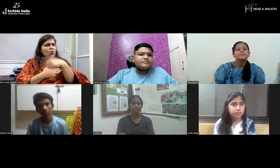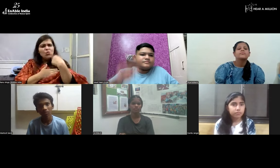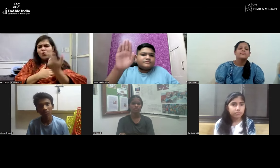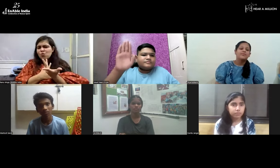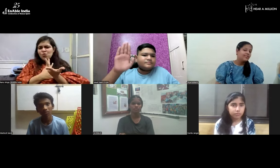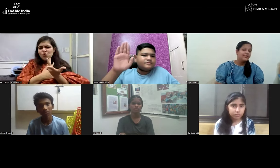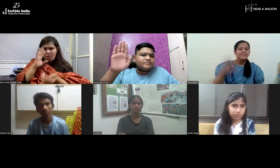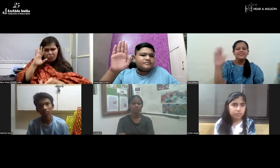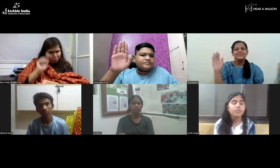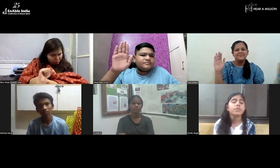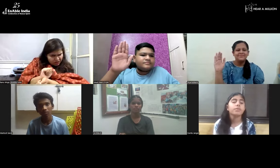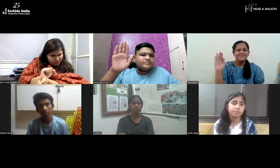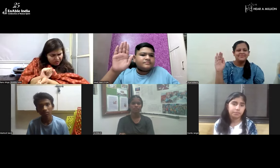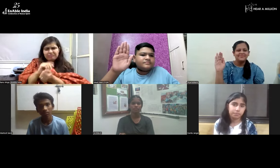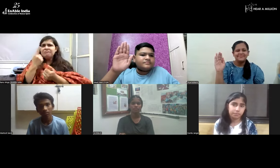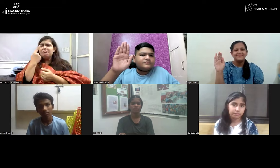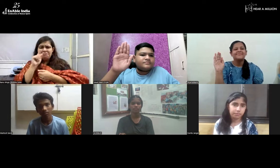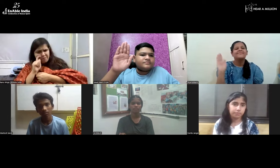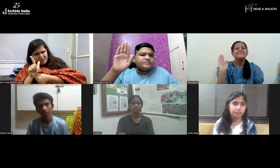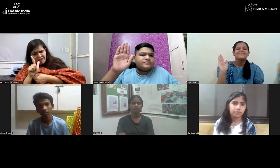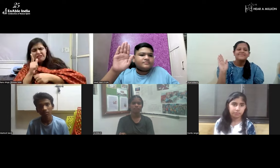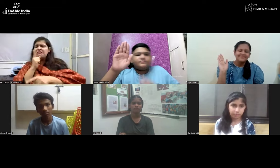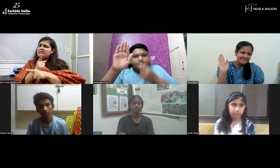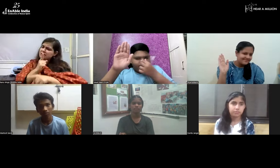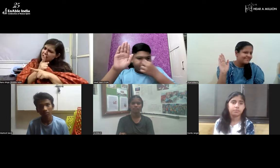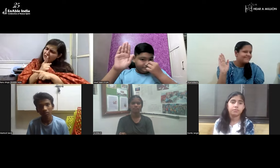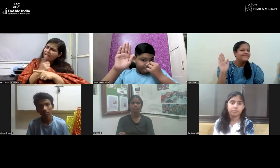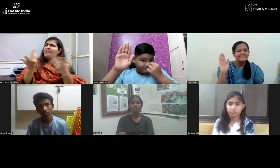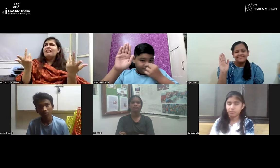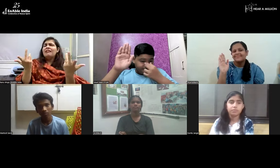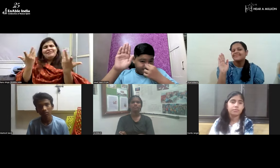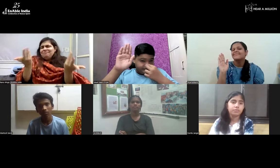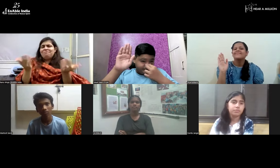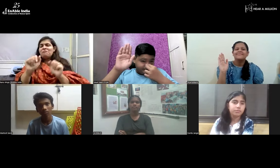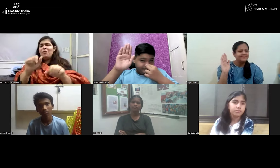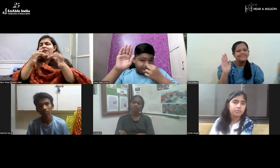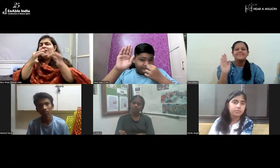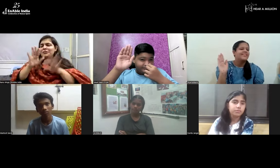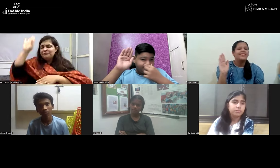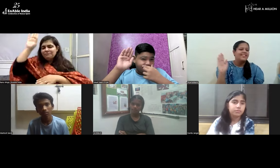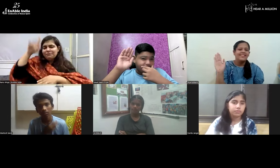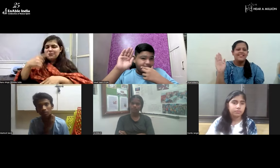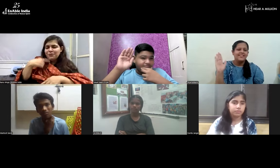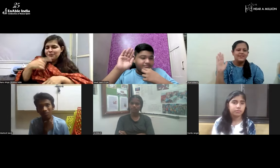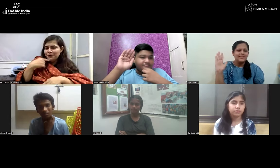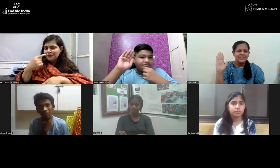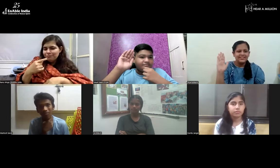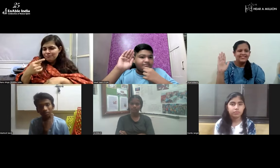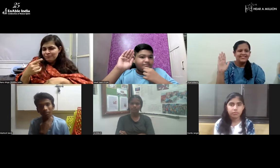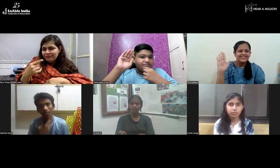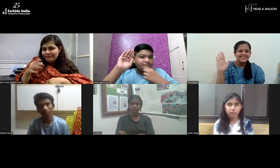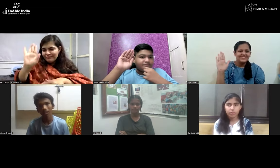also. okay, Kavita. Kavita. So, like, if you're constantly on the phone, then